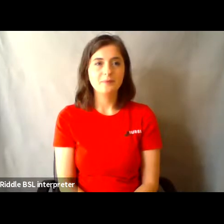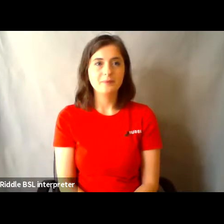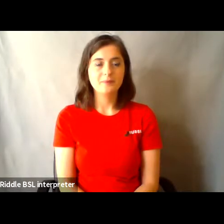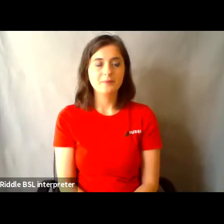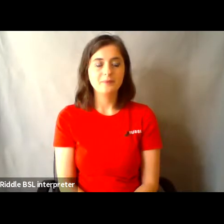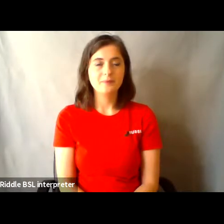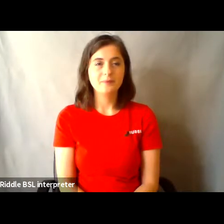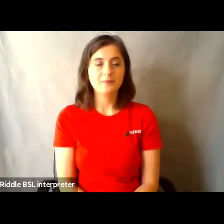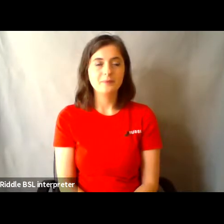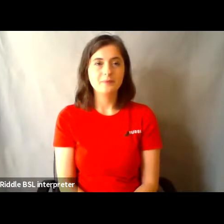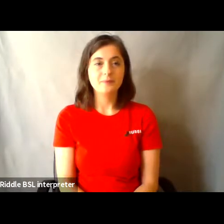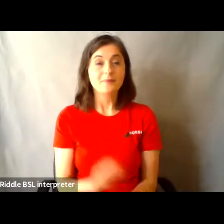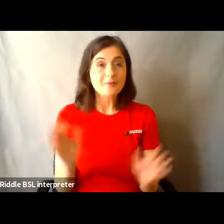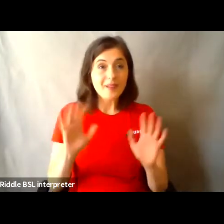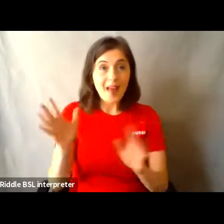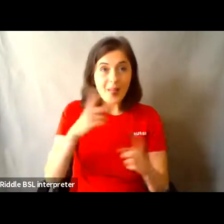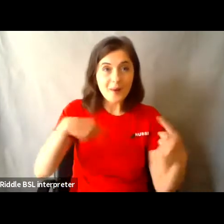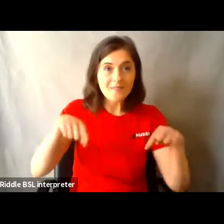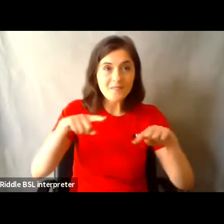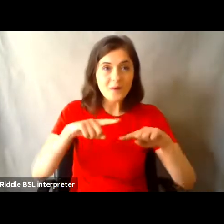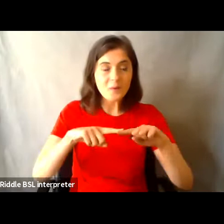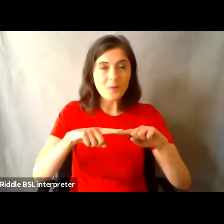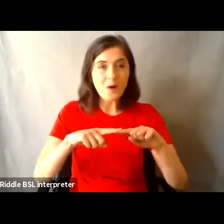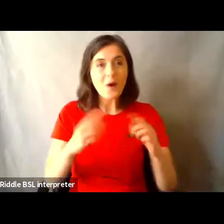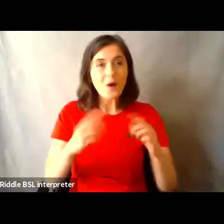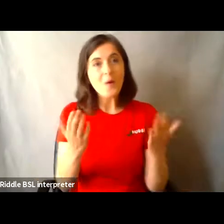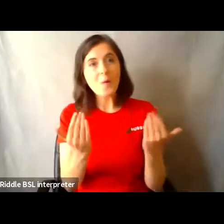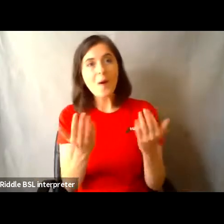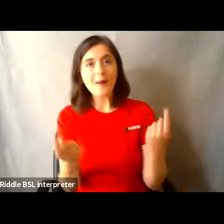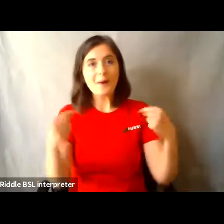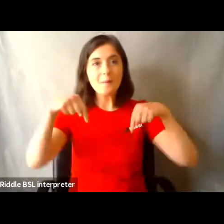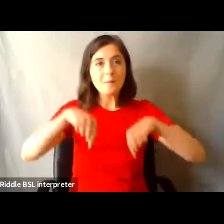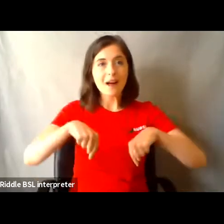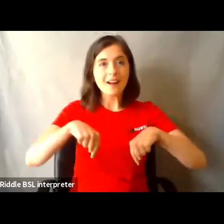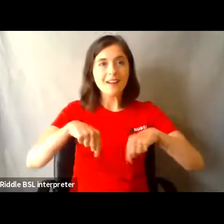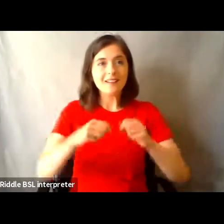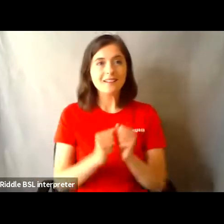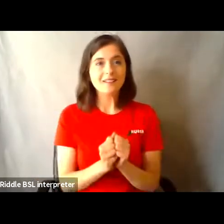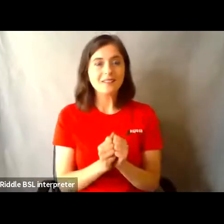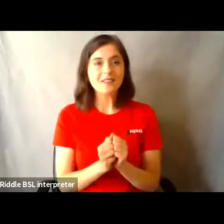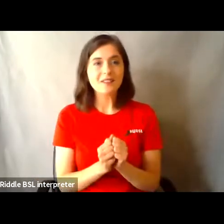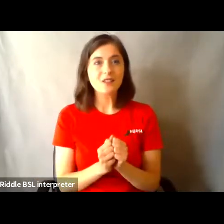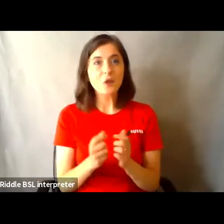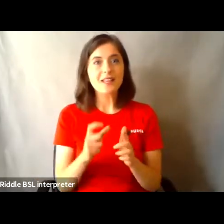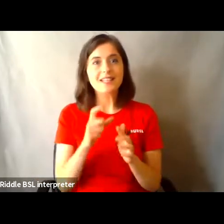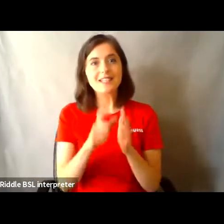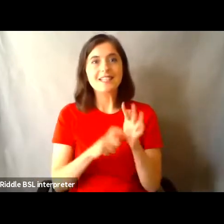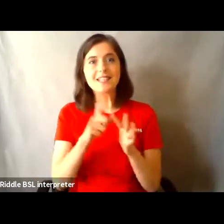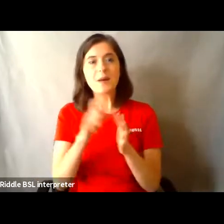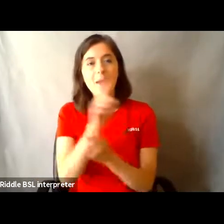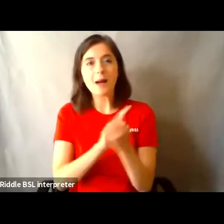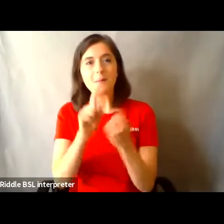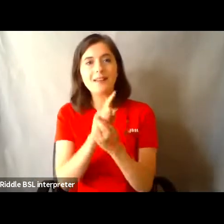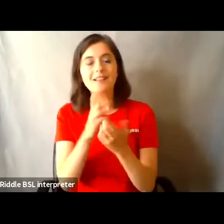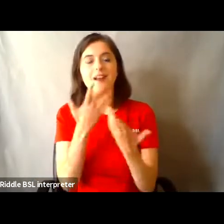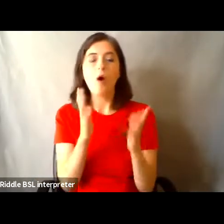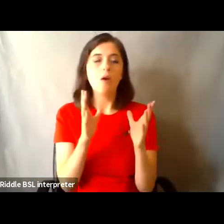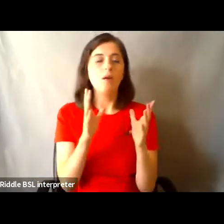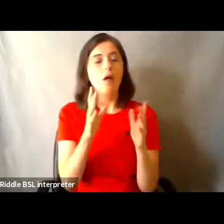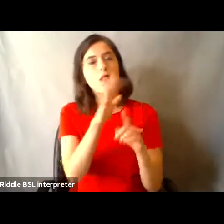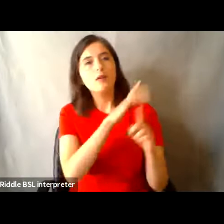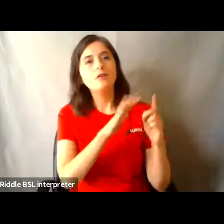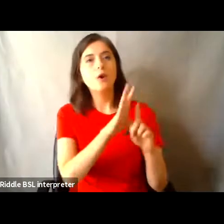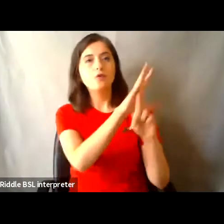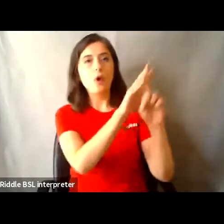Okay. Hi, everyone. Welcome back to this DPAC meeting on the social model of disability.